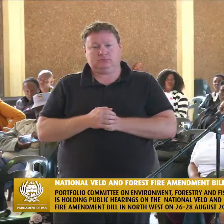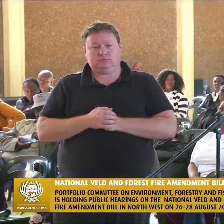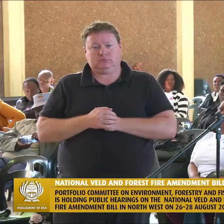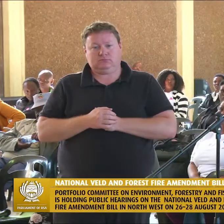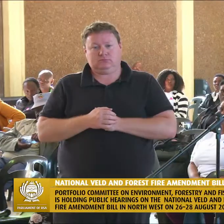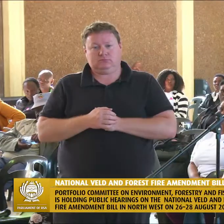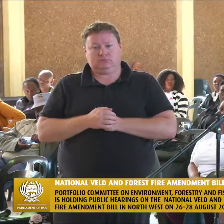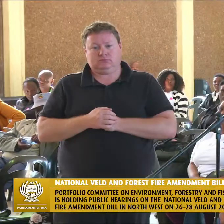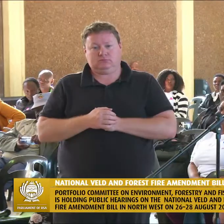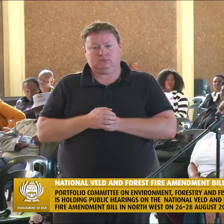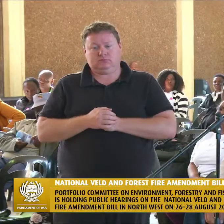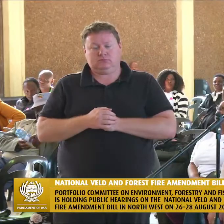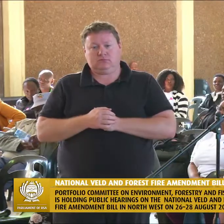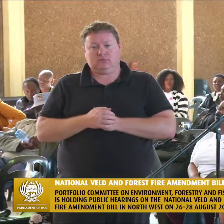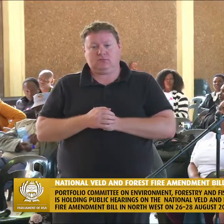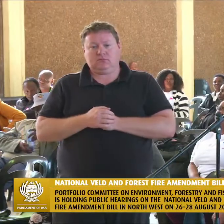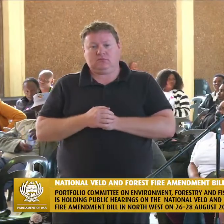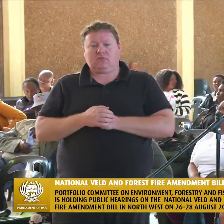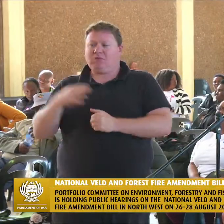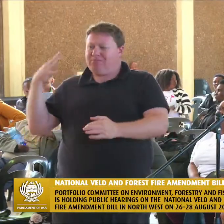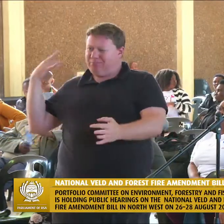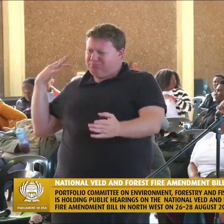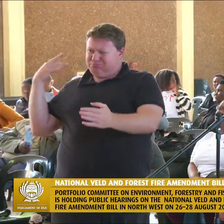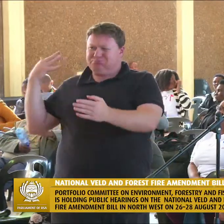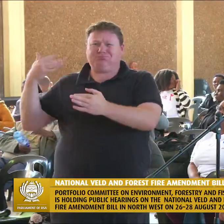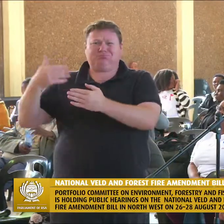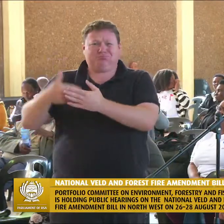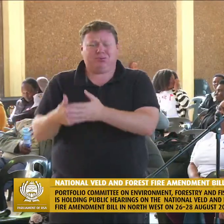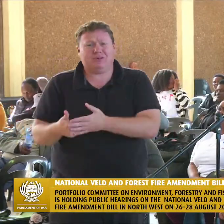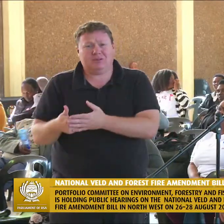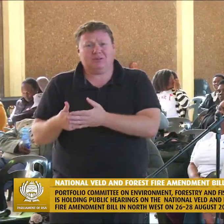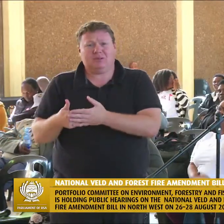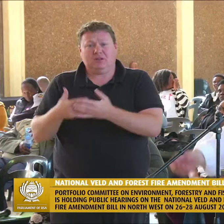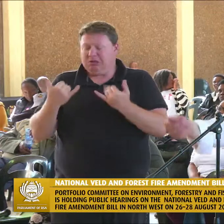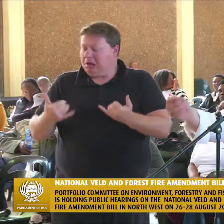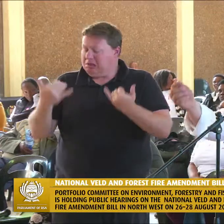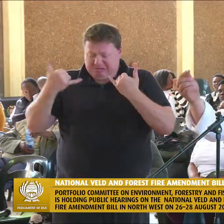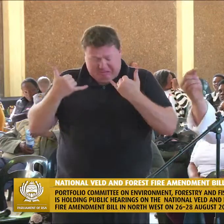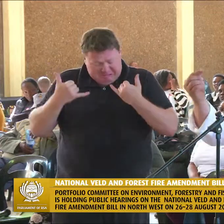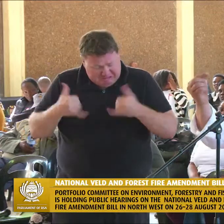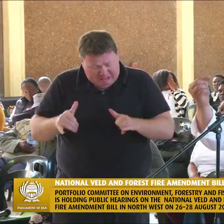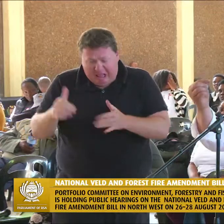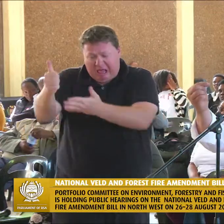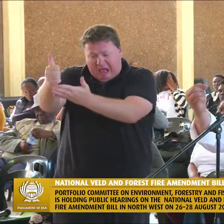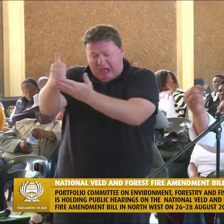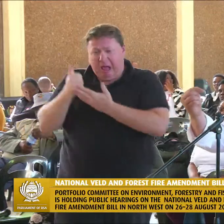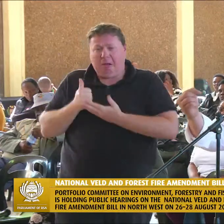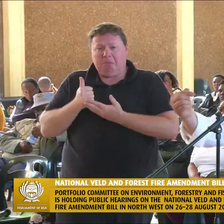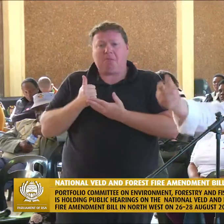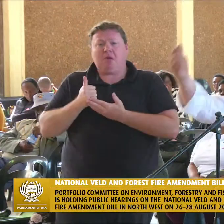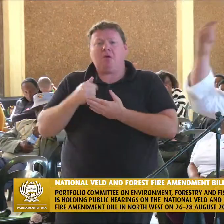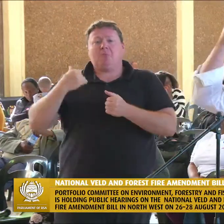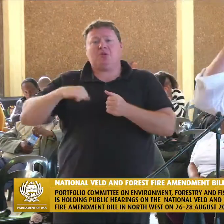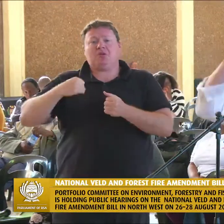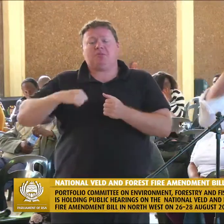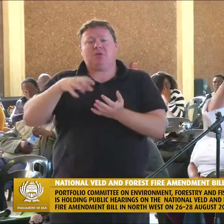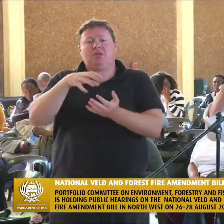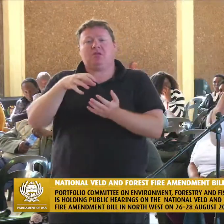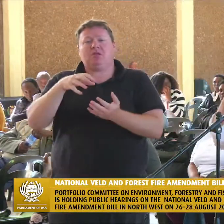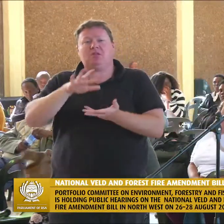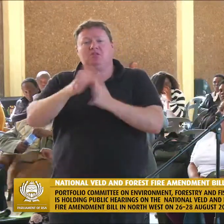disaster management center today i was not assisted by municipality or disaster center